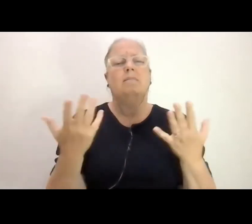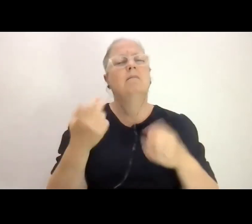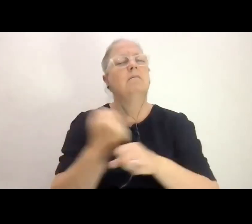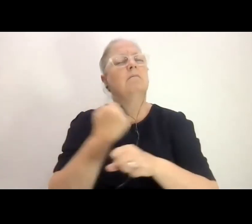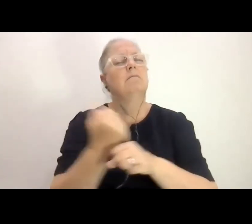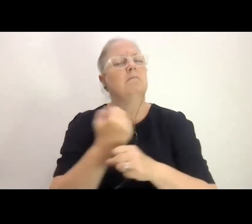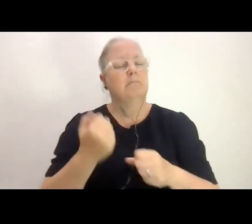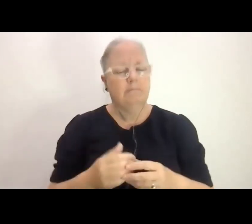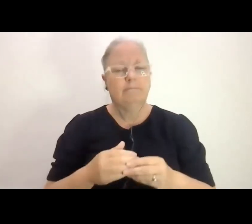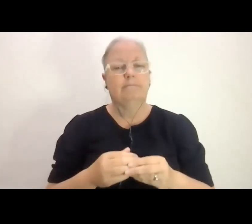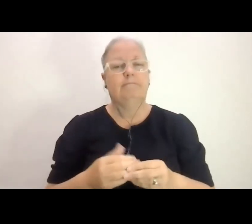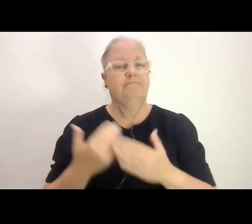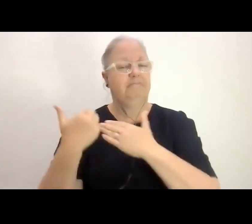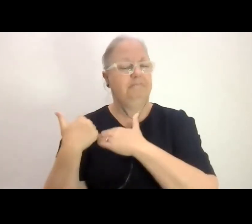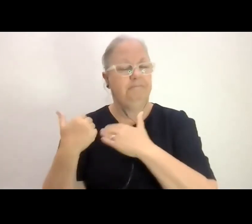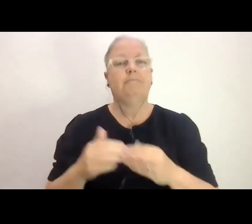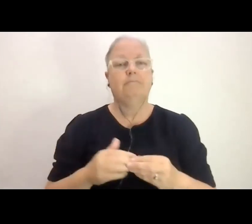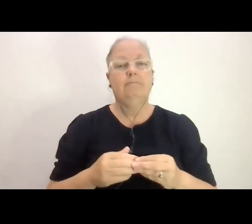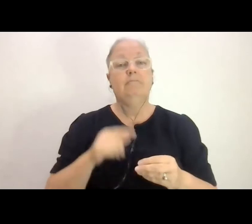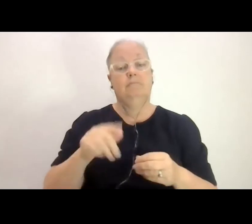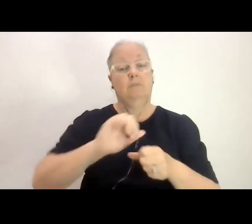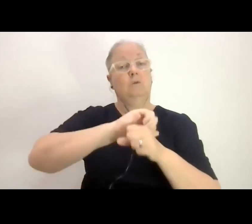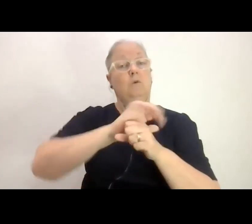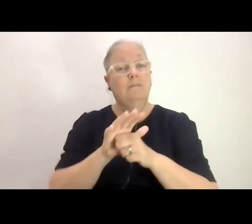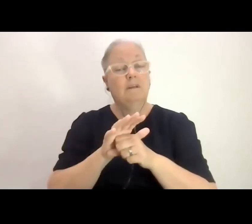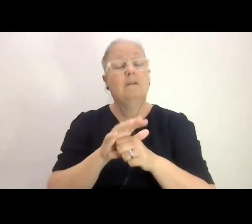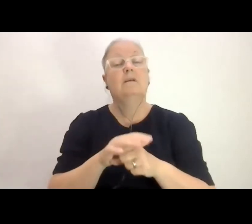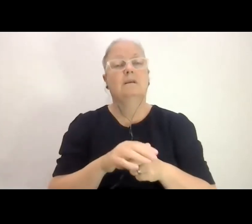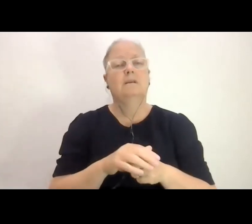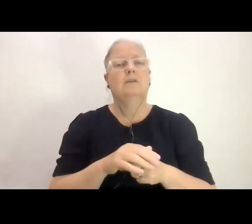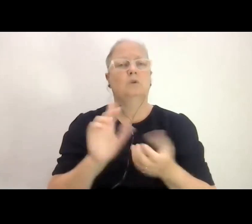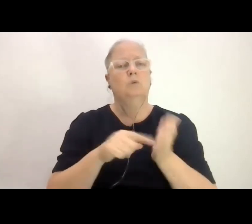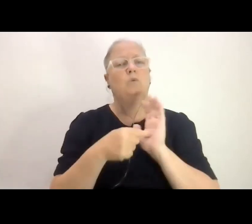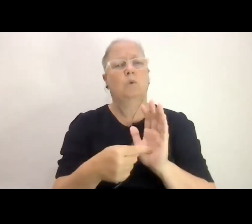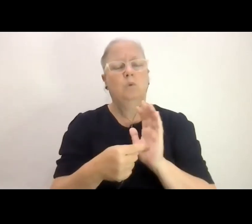Also, COVID-19 has really shown the stark inequities that exist all around